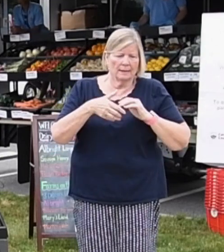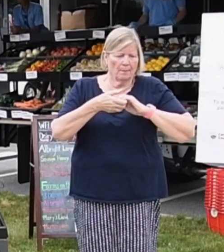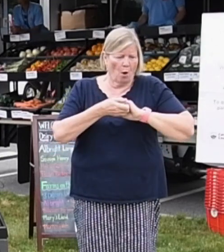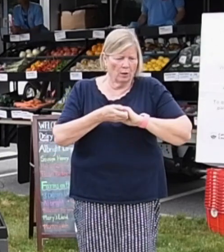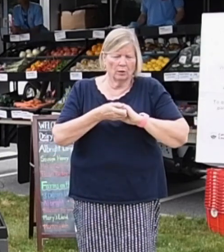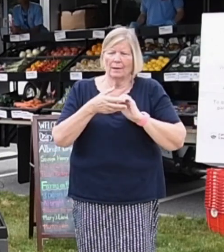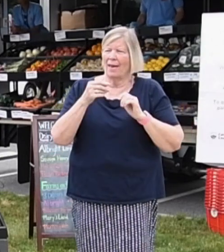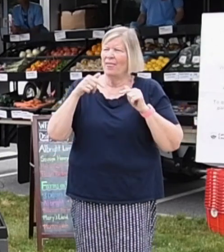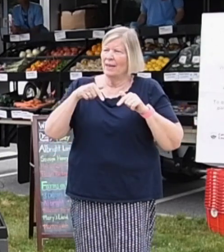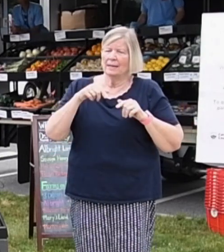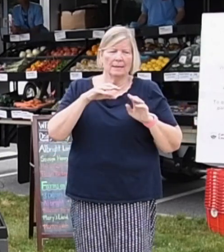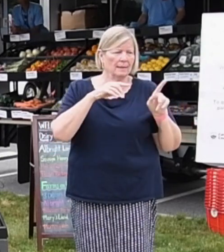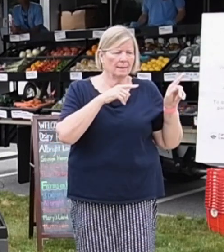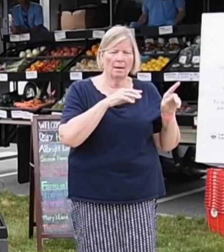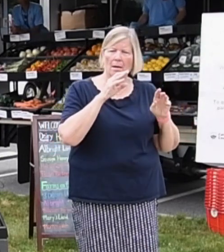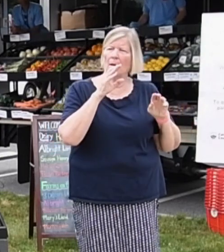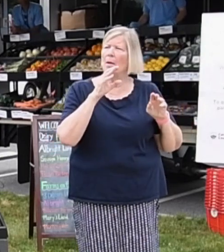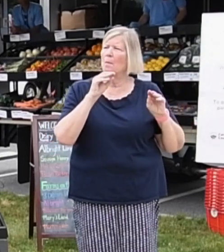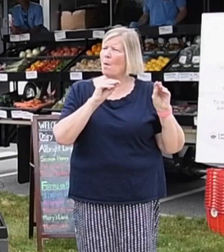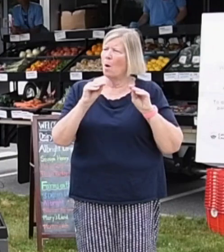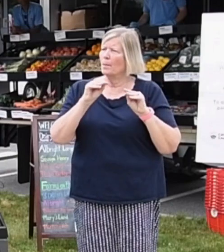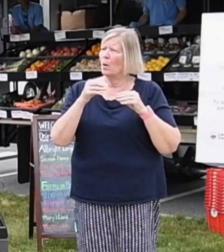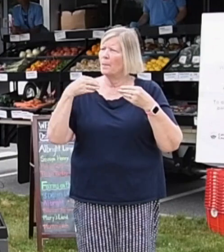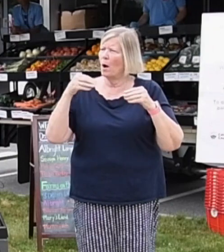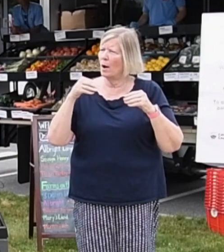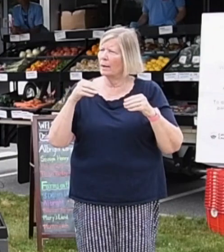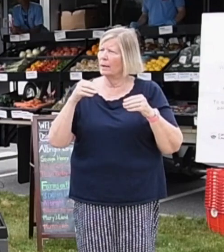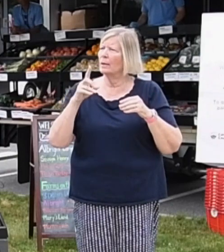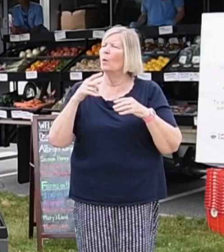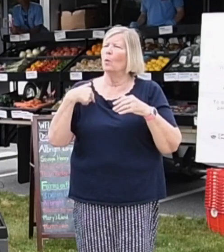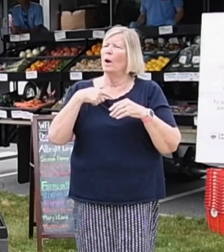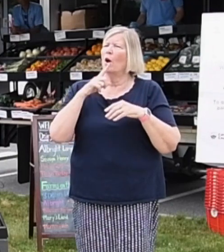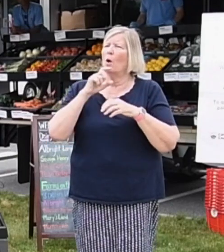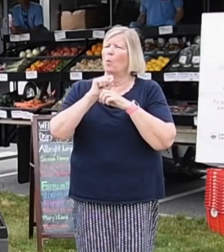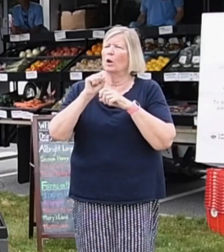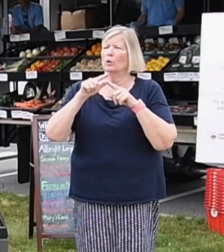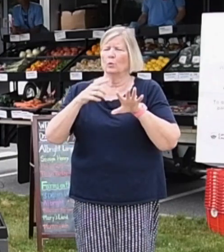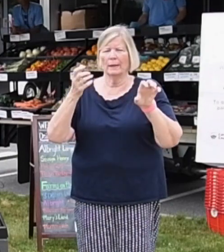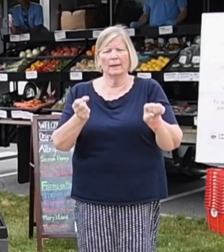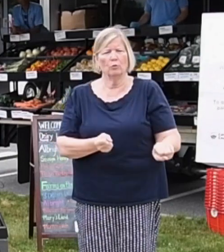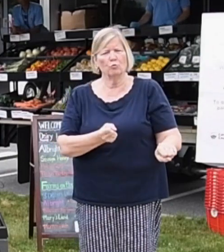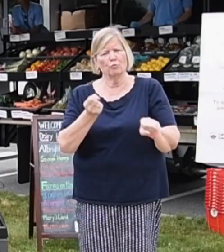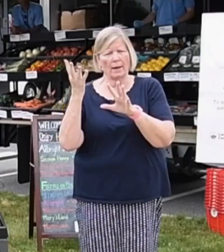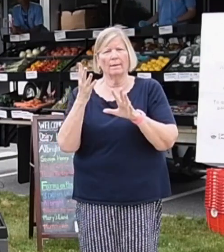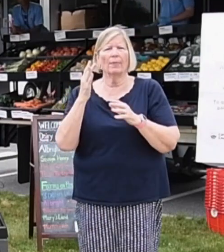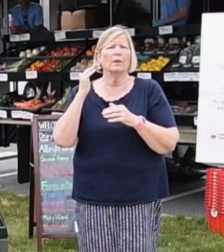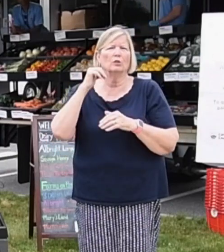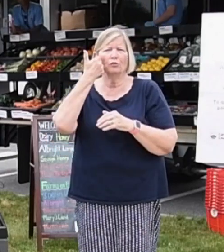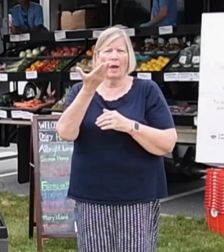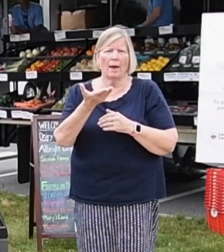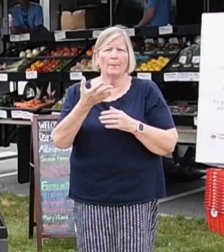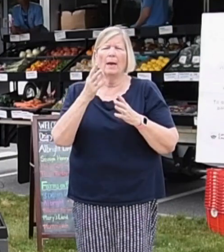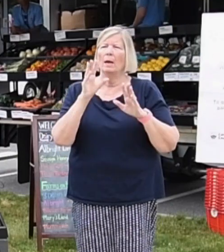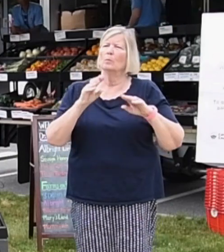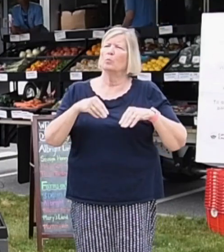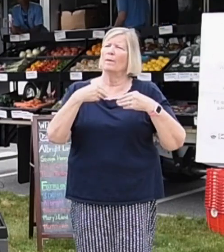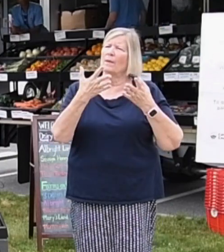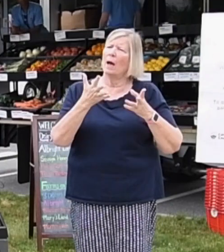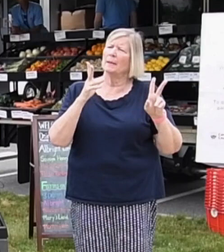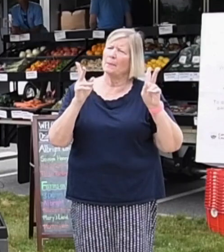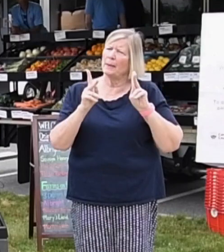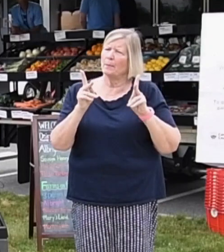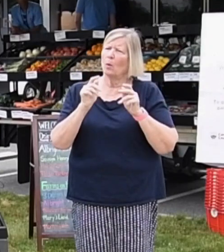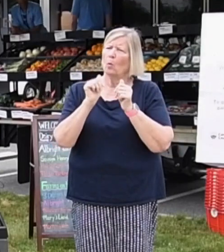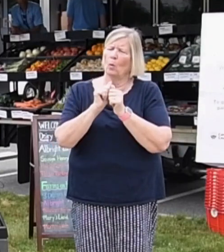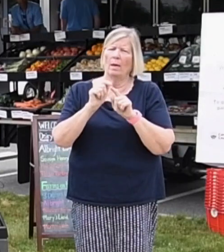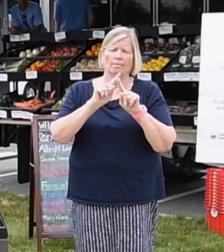partnership and this mobile market, are working to get rid of that shame and to provide people with